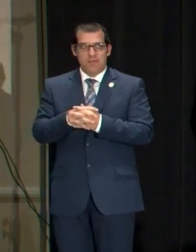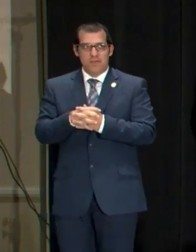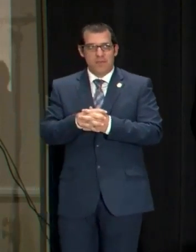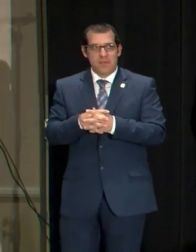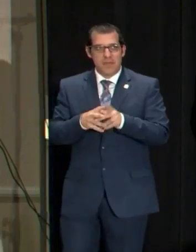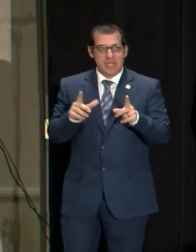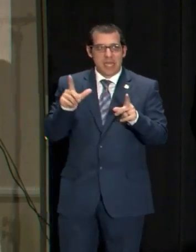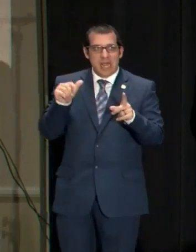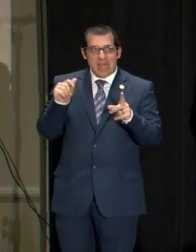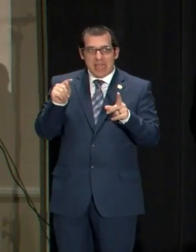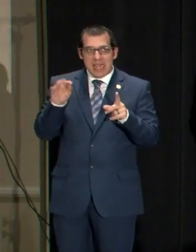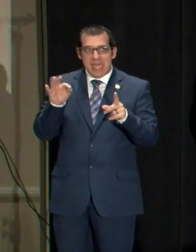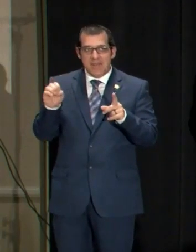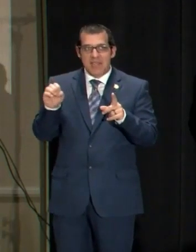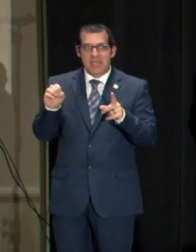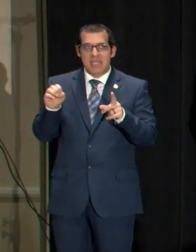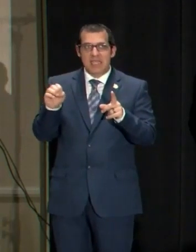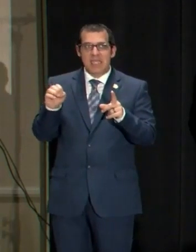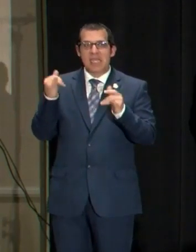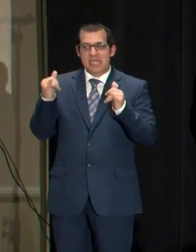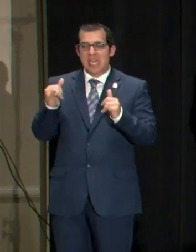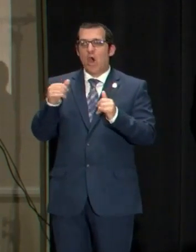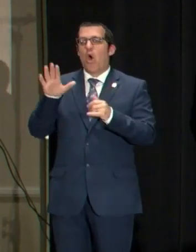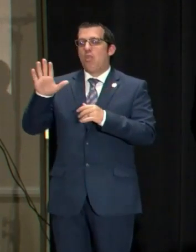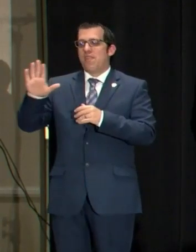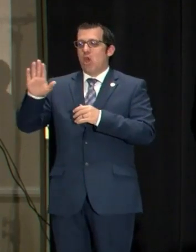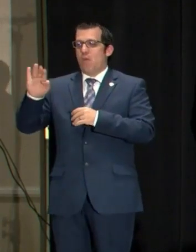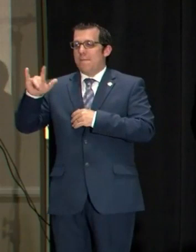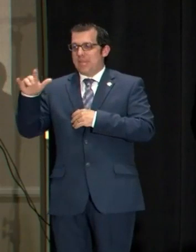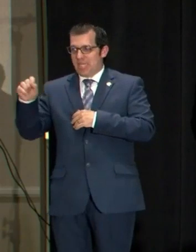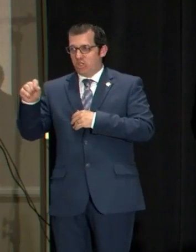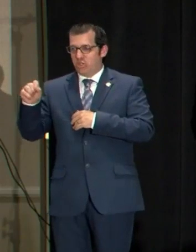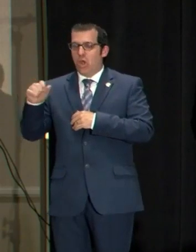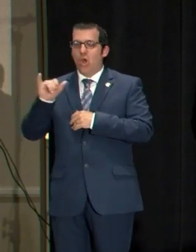Did you say late fees? Late fees now that on bills that they